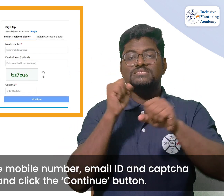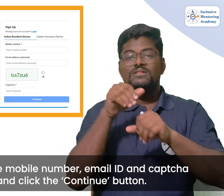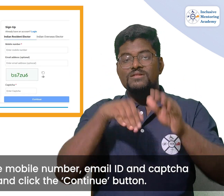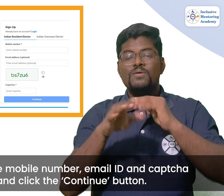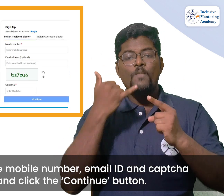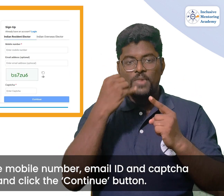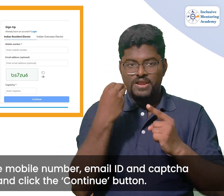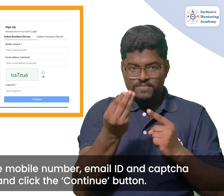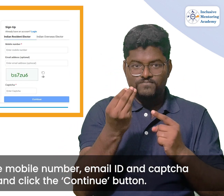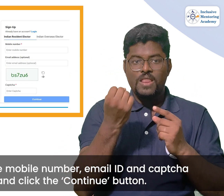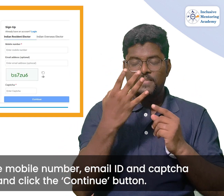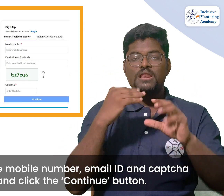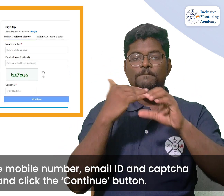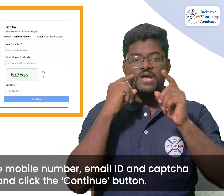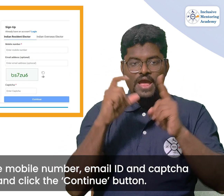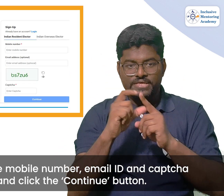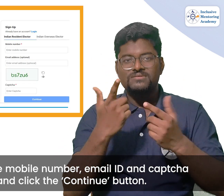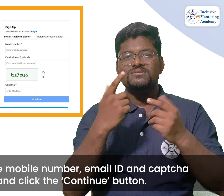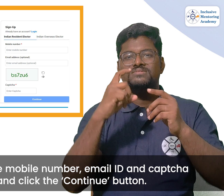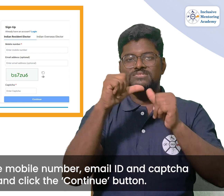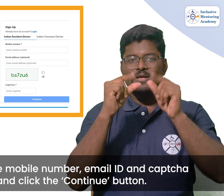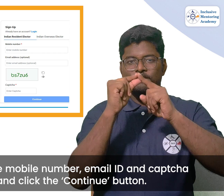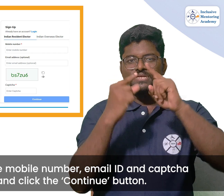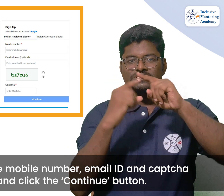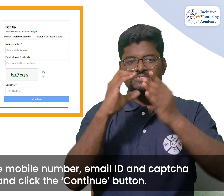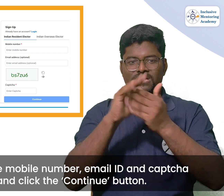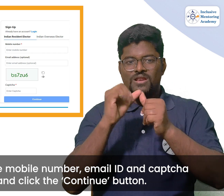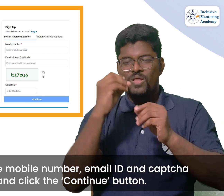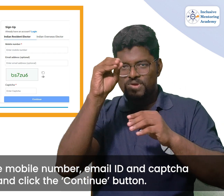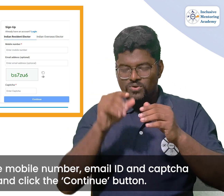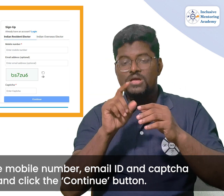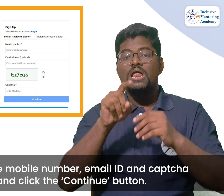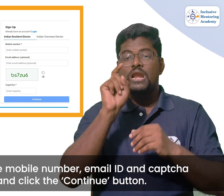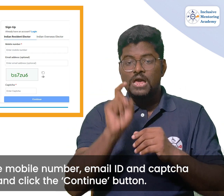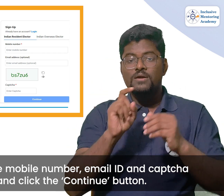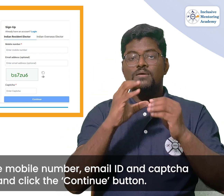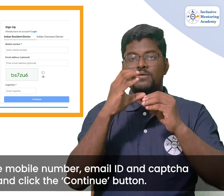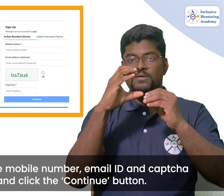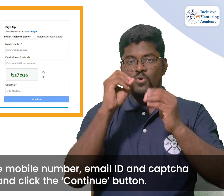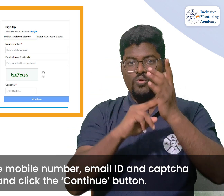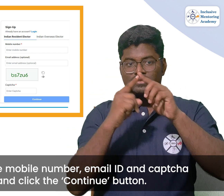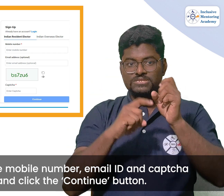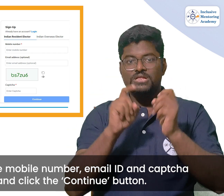Enter the mobile number, email ID and CAPTCHA code and click the Continue button.